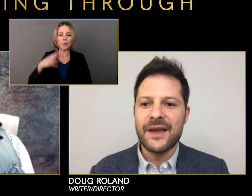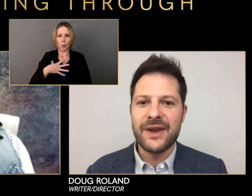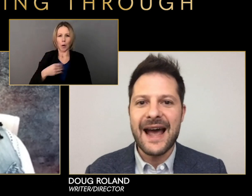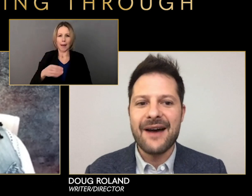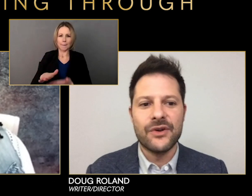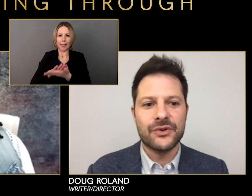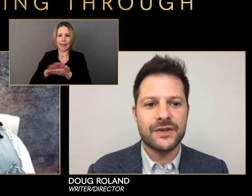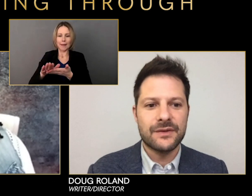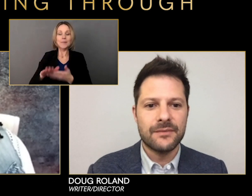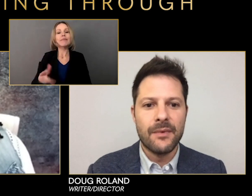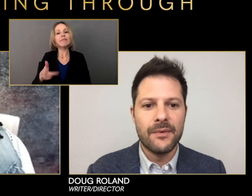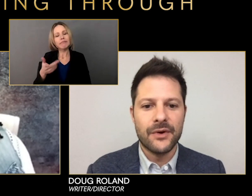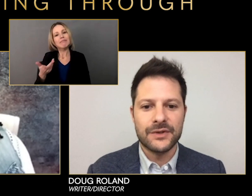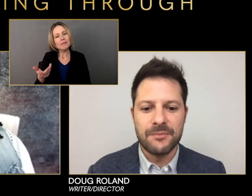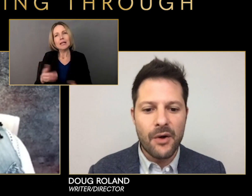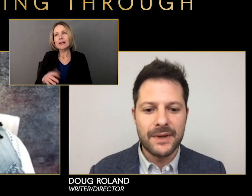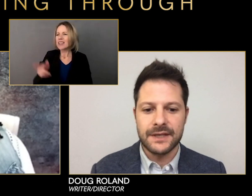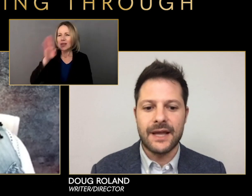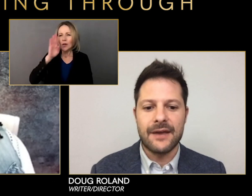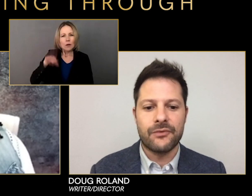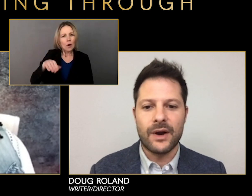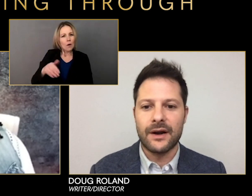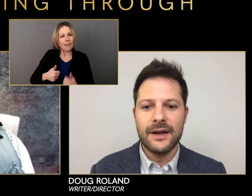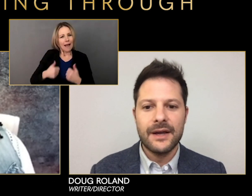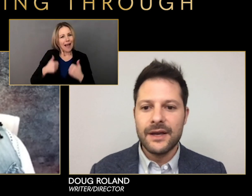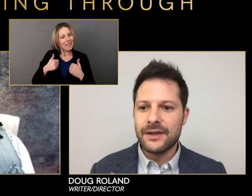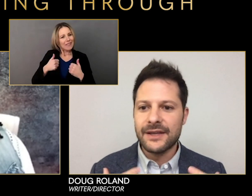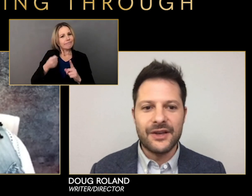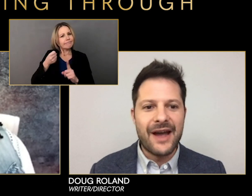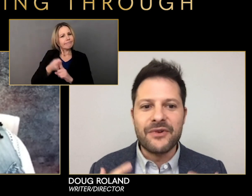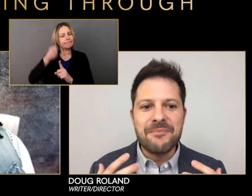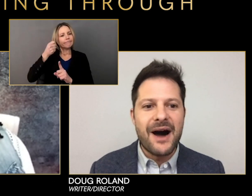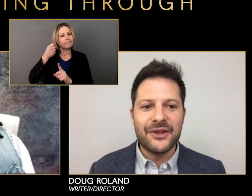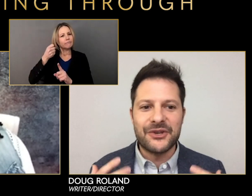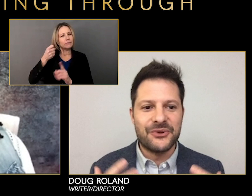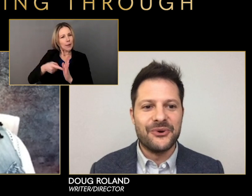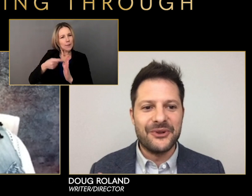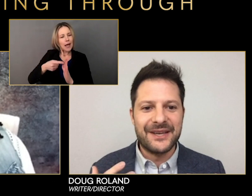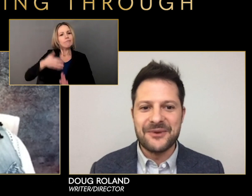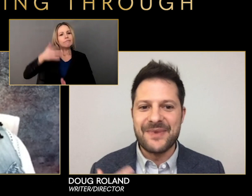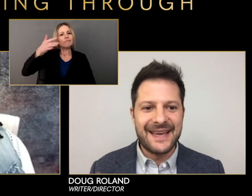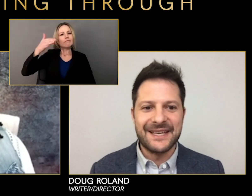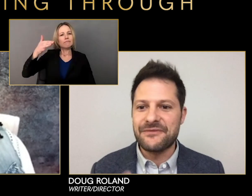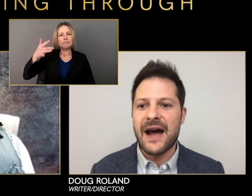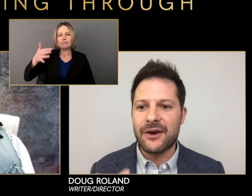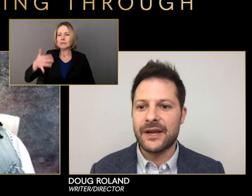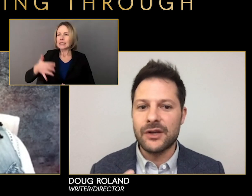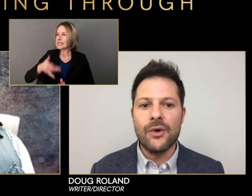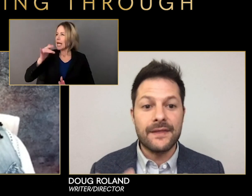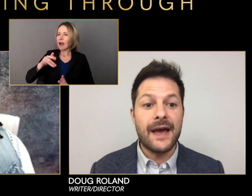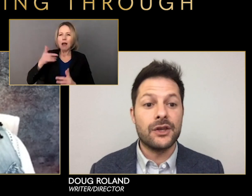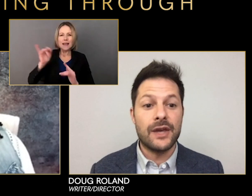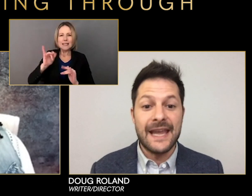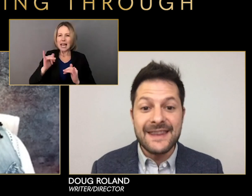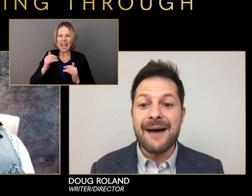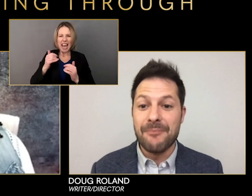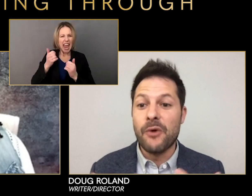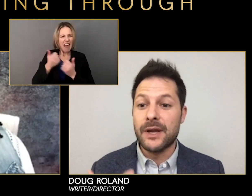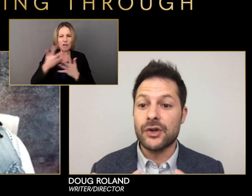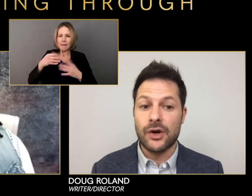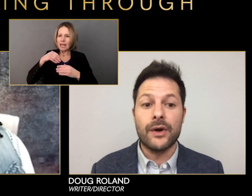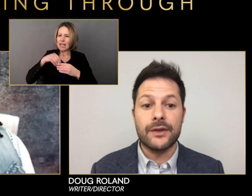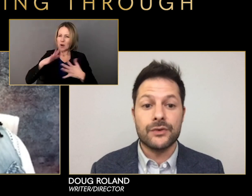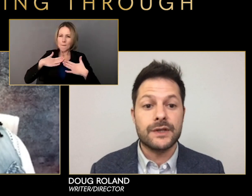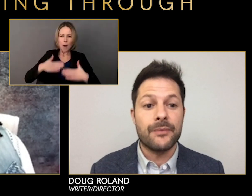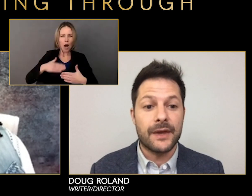every now and then we have those moments in life where every molecule in your being is firing, knowing that in that